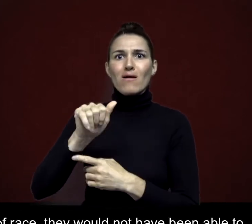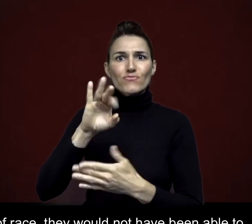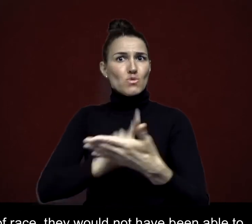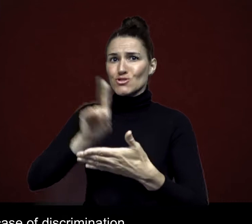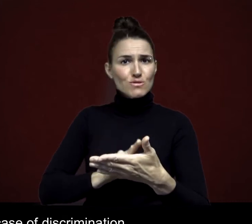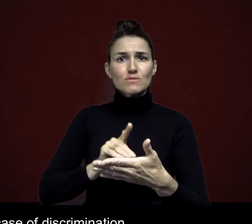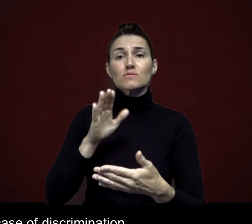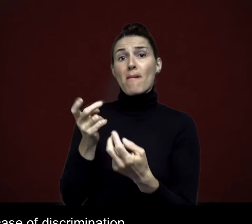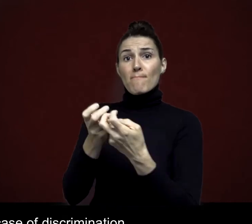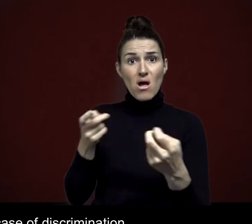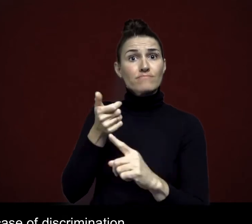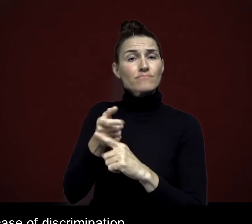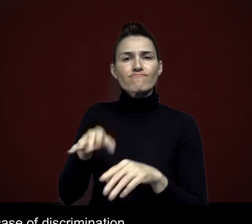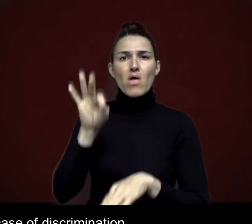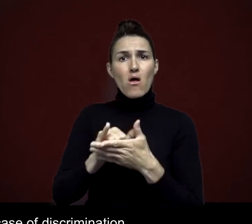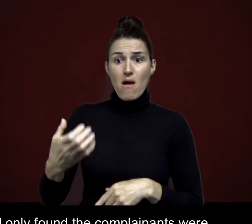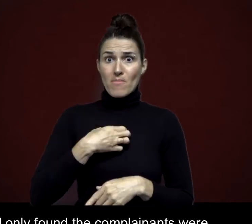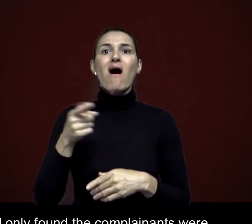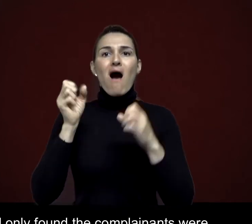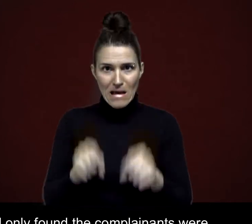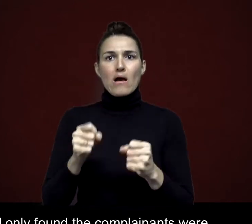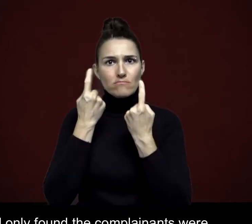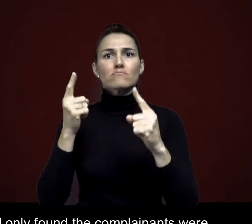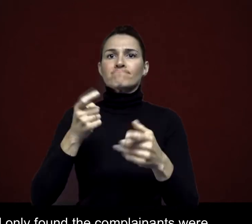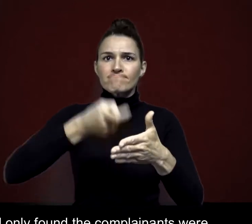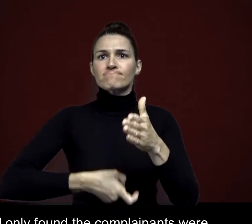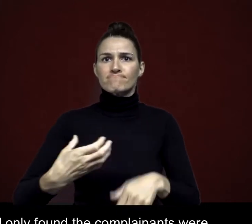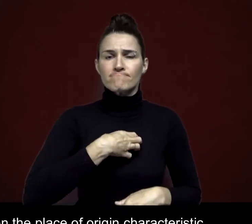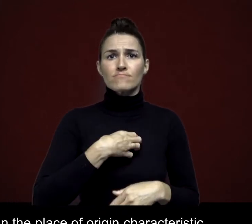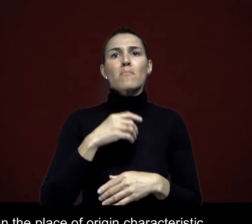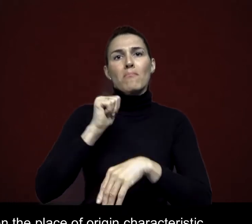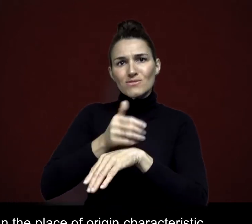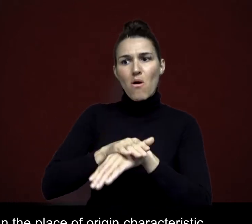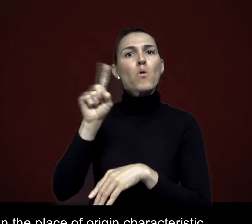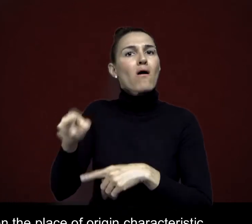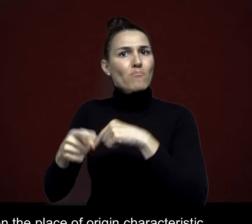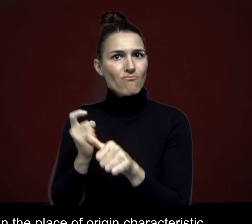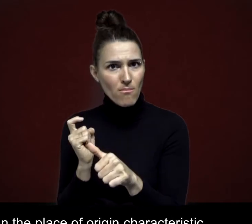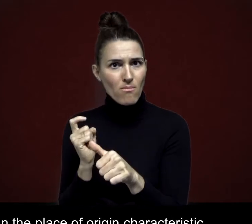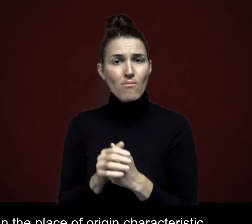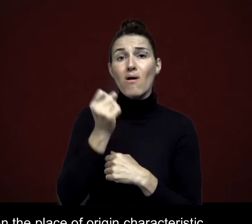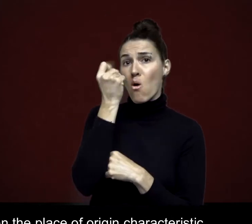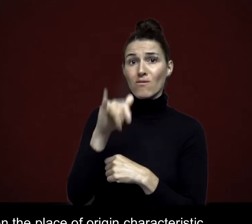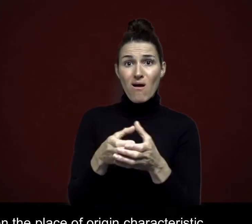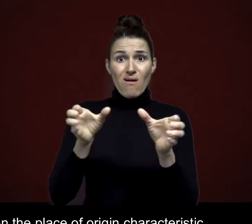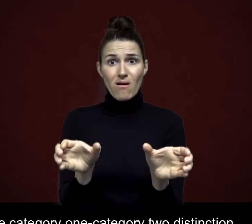to prove their case of discrimination. The tribunal only found the complainants were successful on the place of origin characteristic. However,